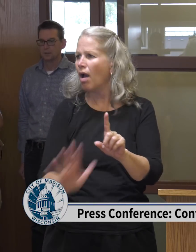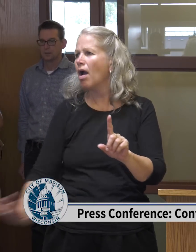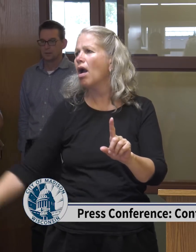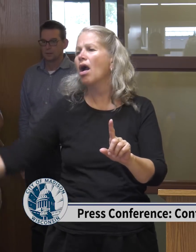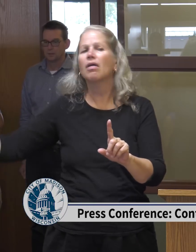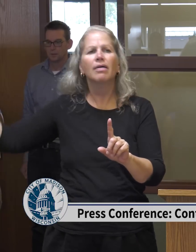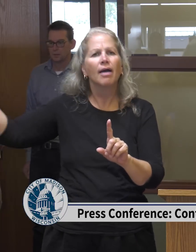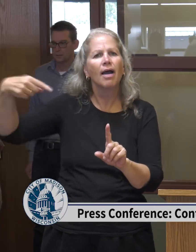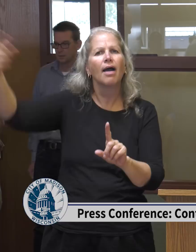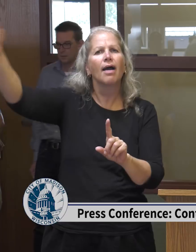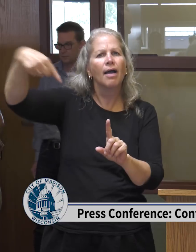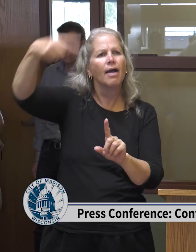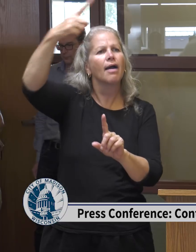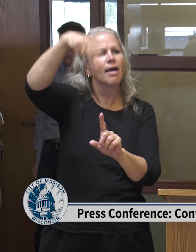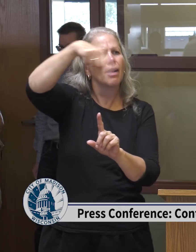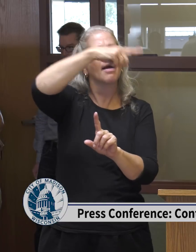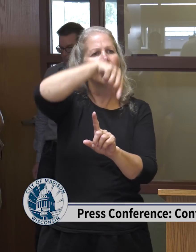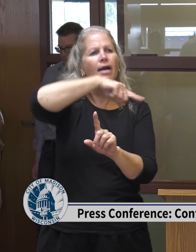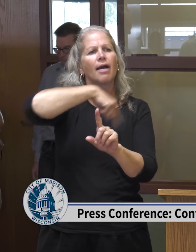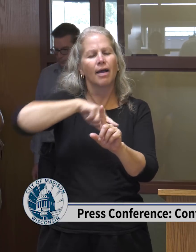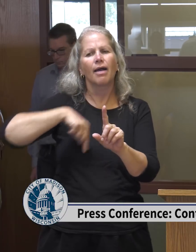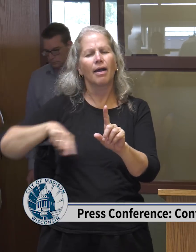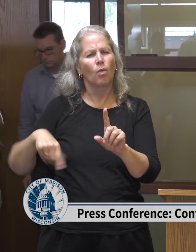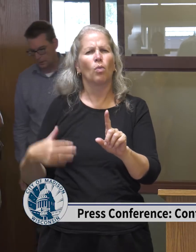people are